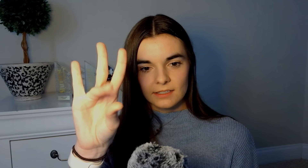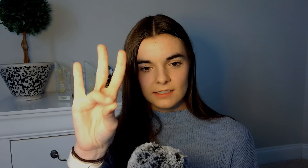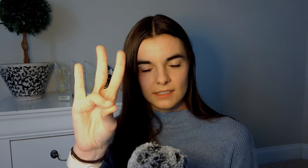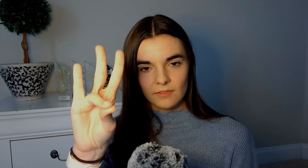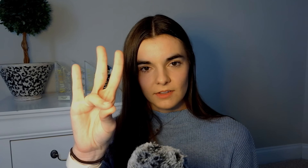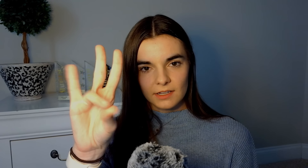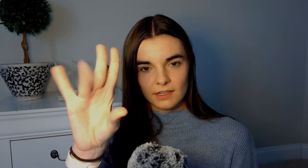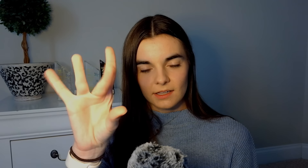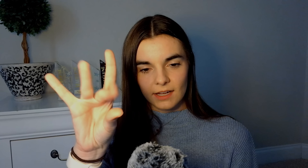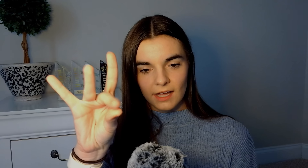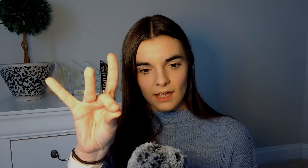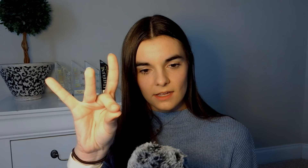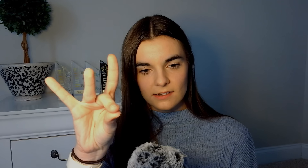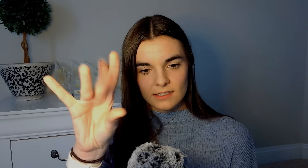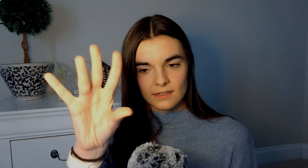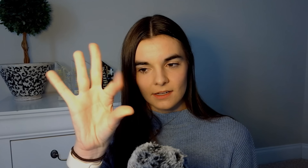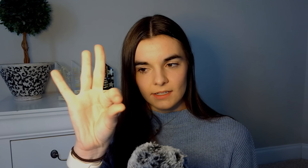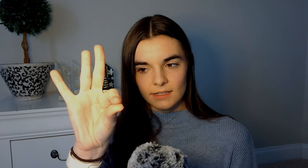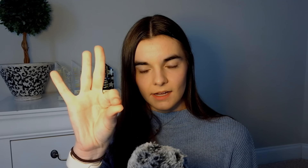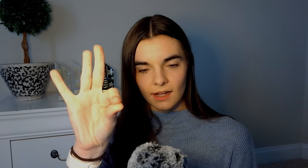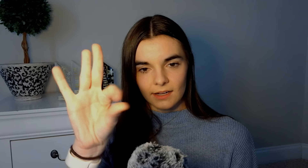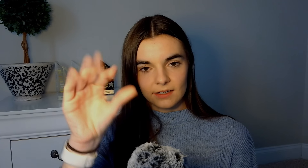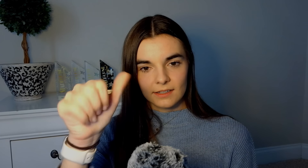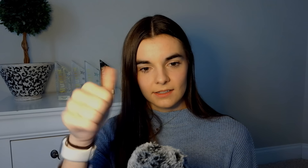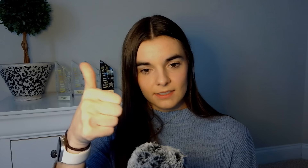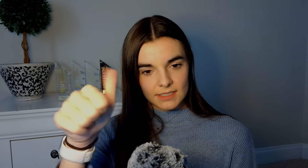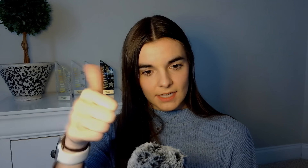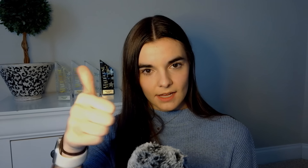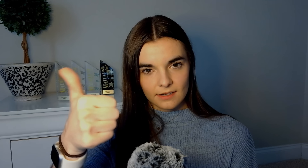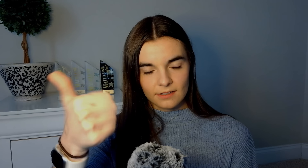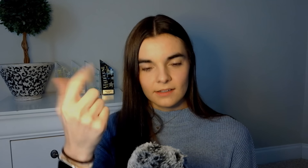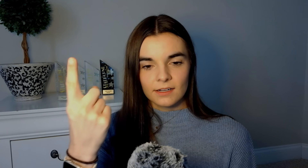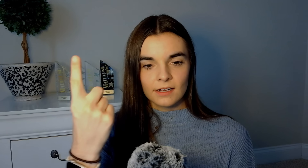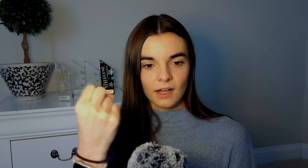7, 8, 9, 10, 11,